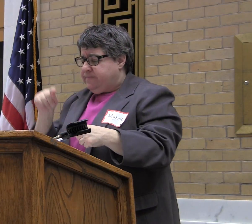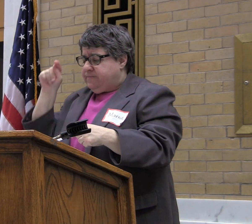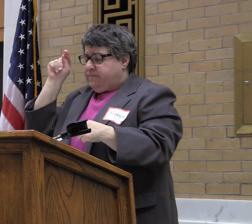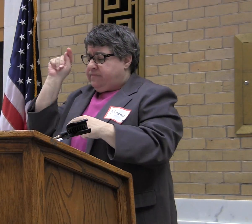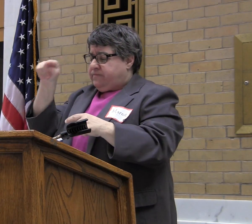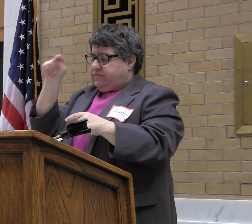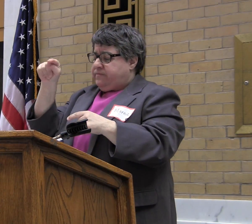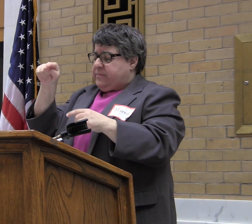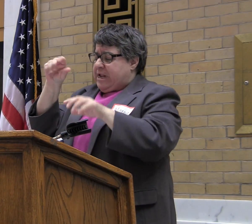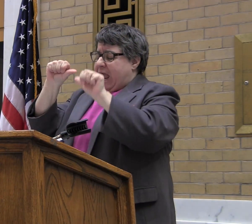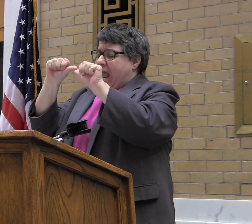Association.